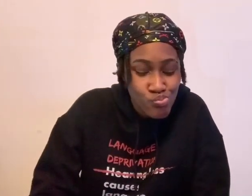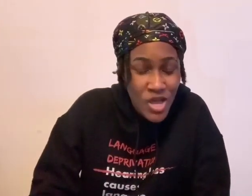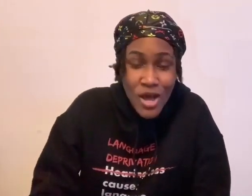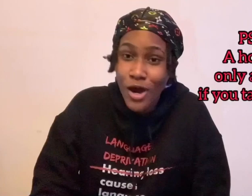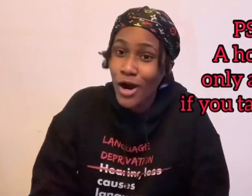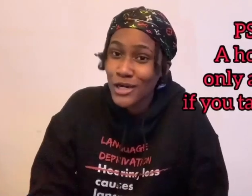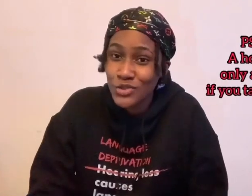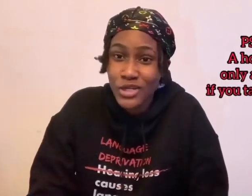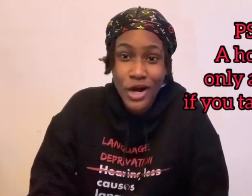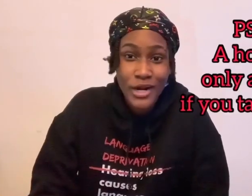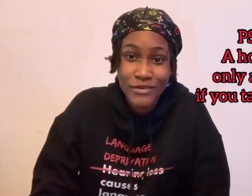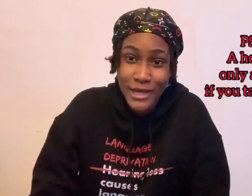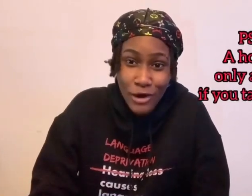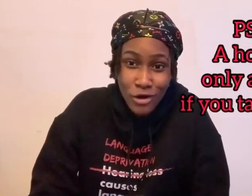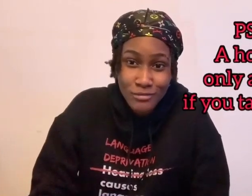a heart is only a heart if you take it on.